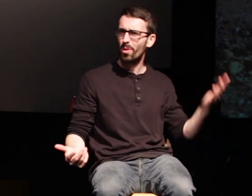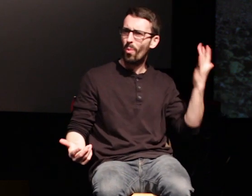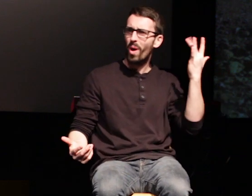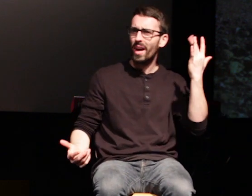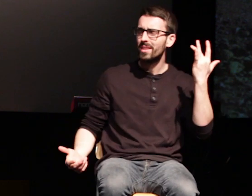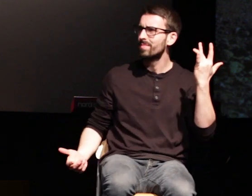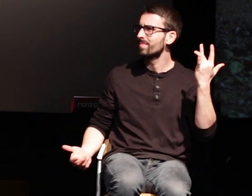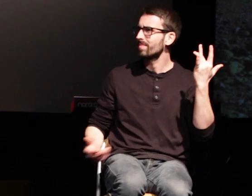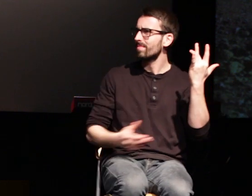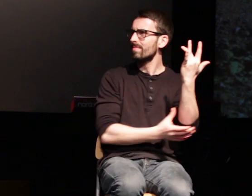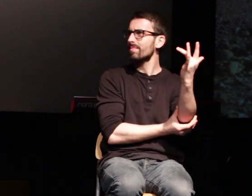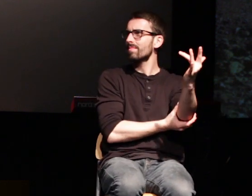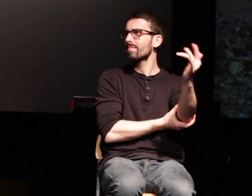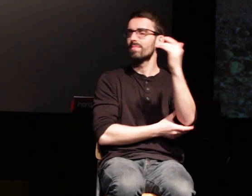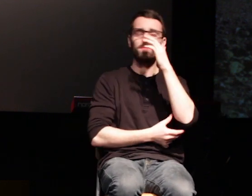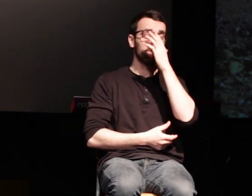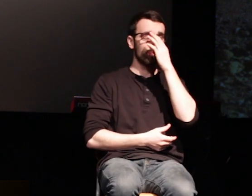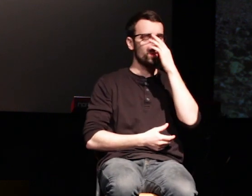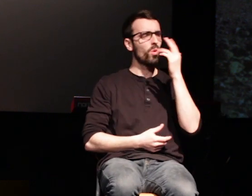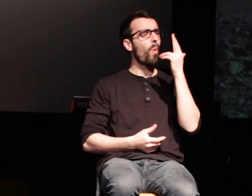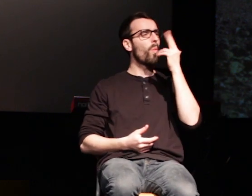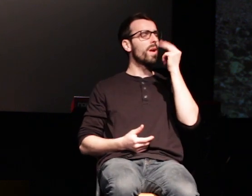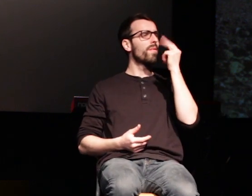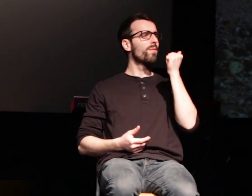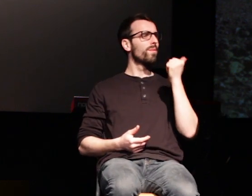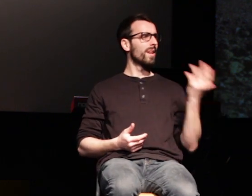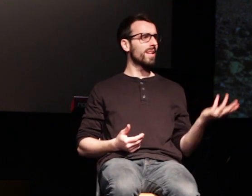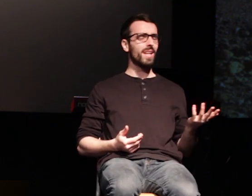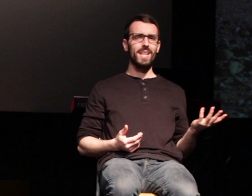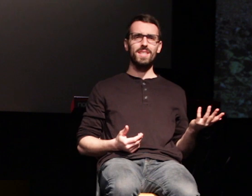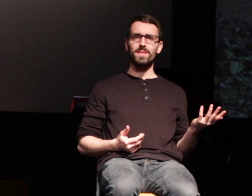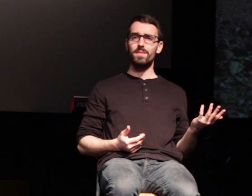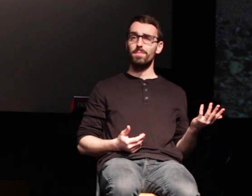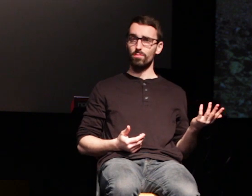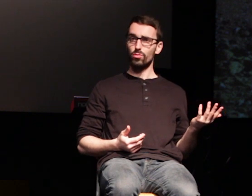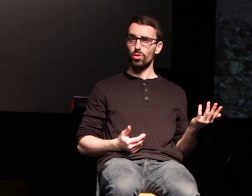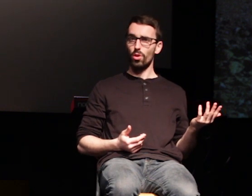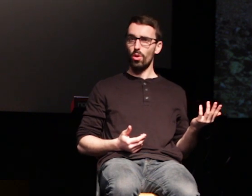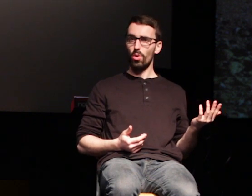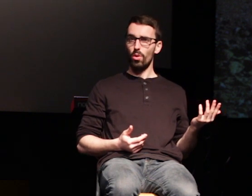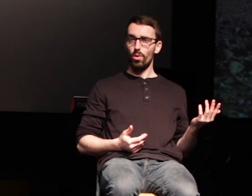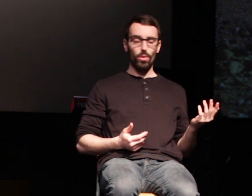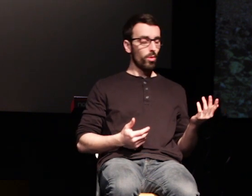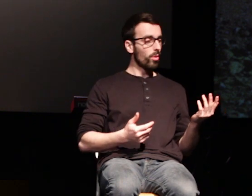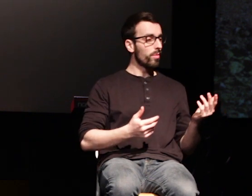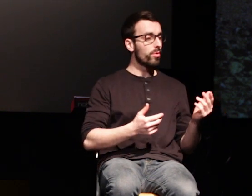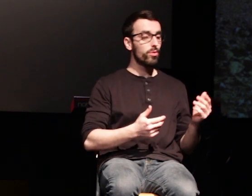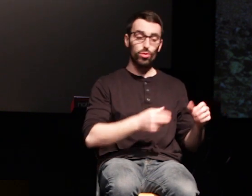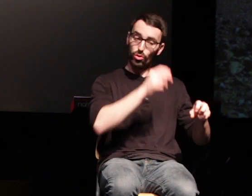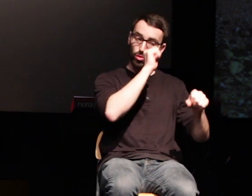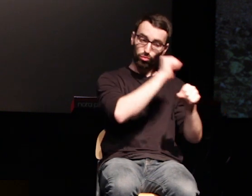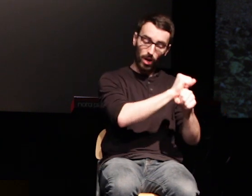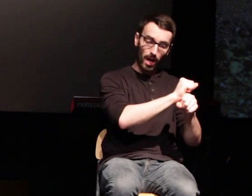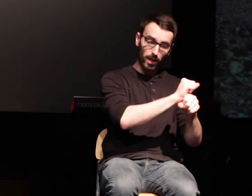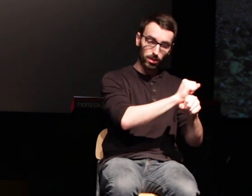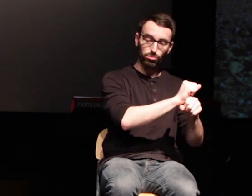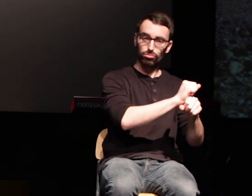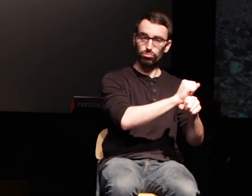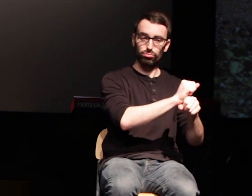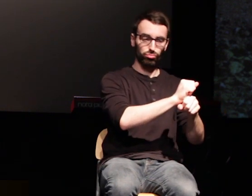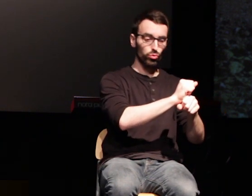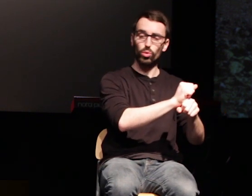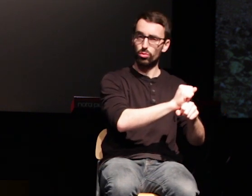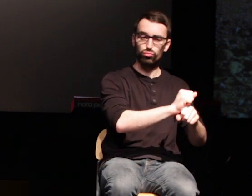Why? What's so funny is because the rocks tend to bubble up to the surface, and here's what Jesus is